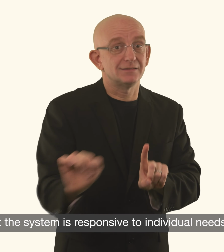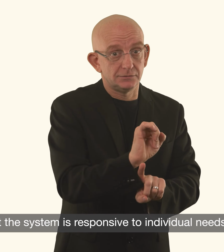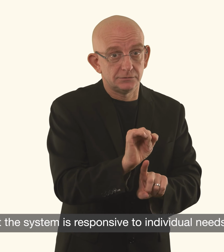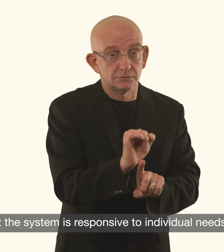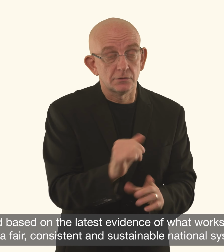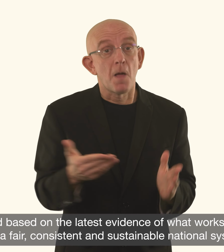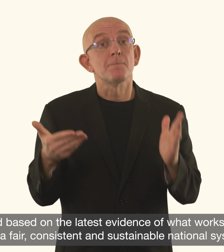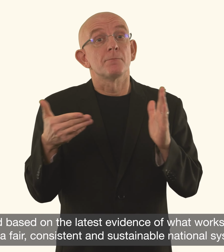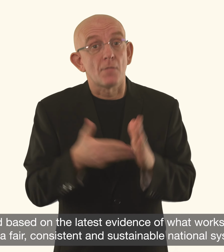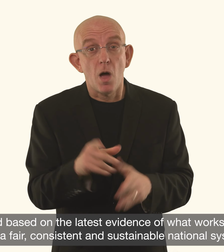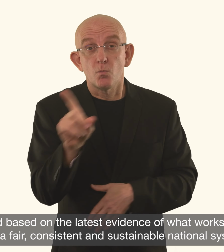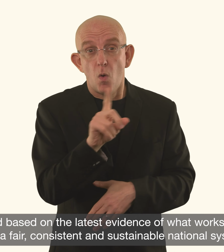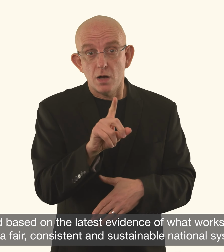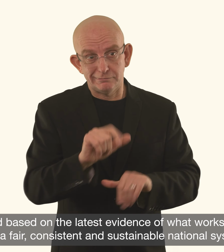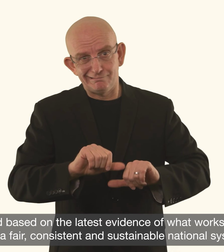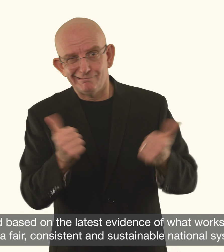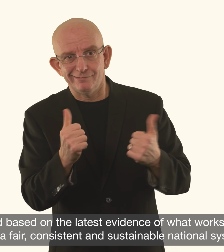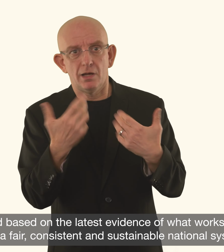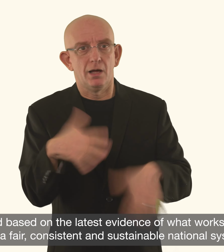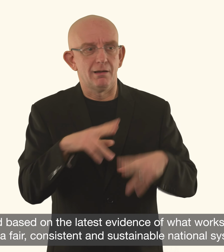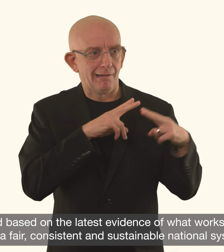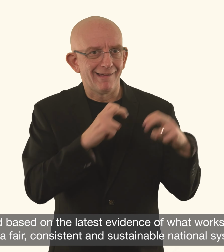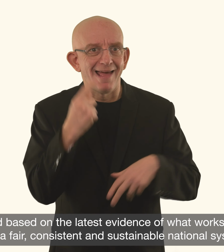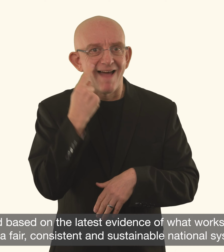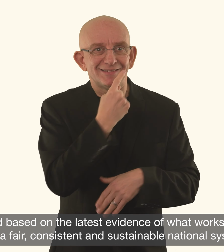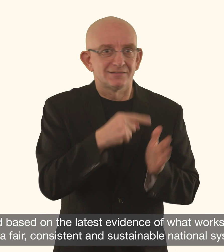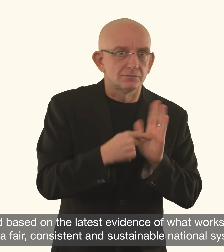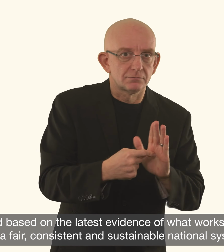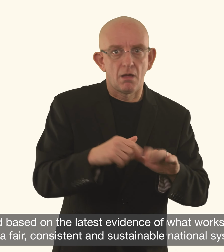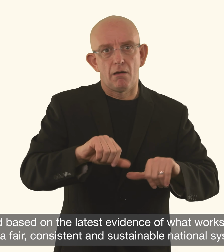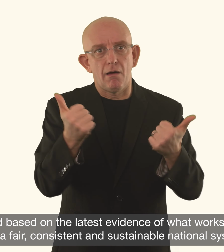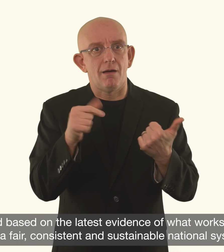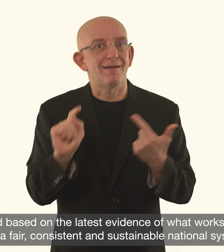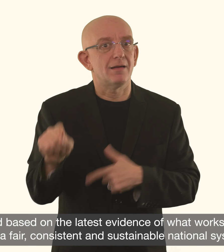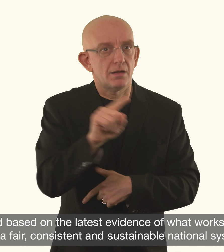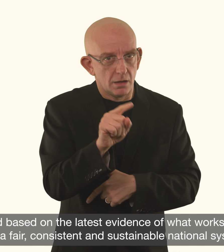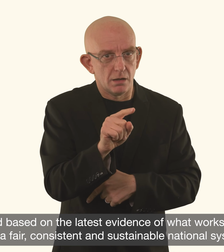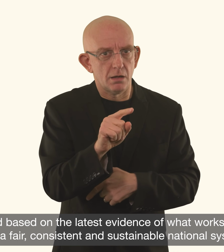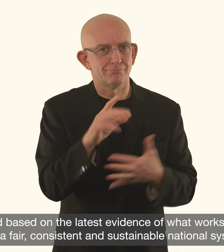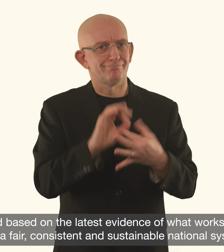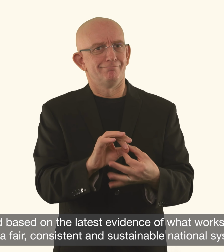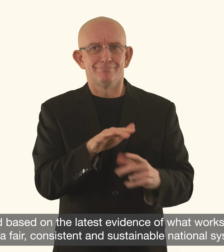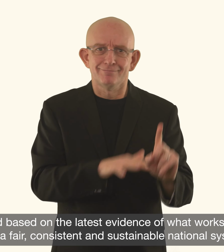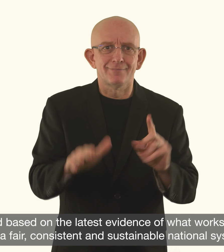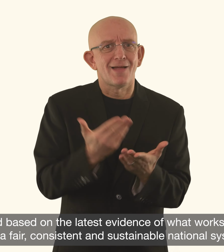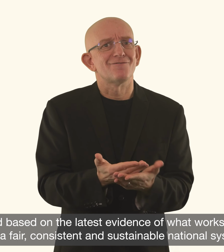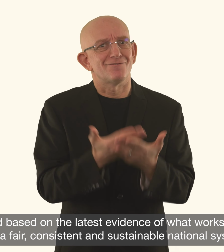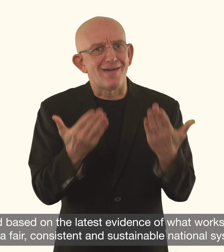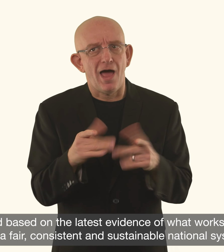And based on the latest evidence of what works. With a fair, consistent and sustainable national system.